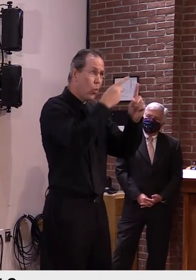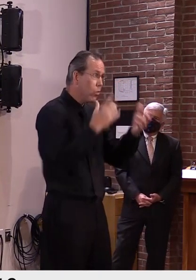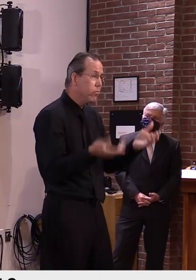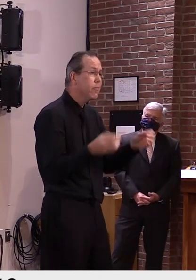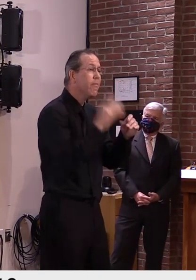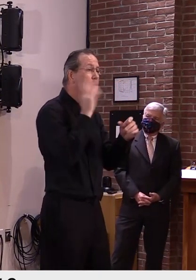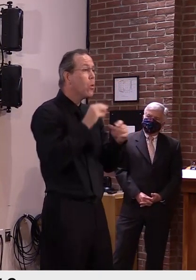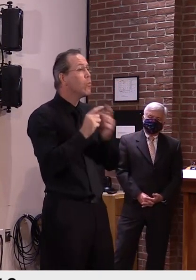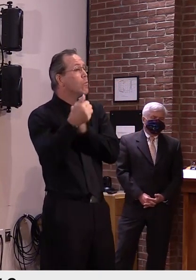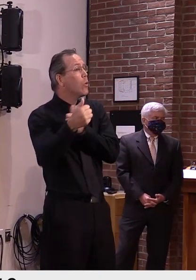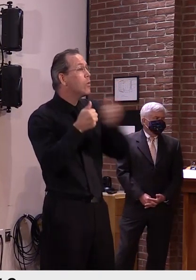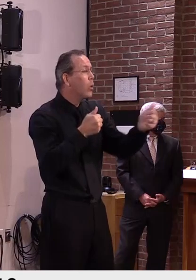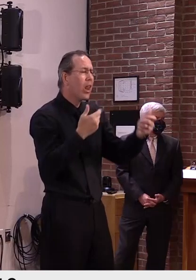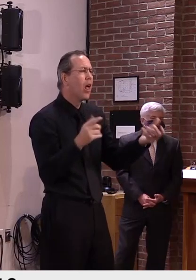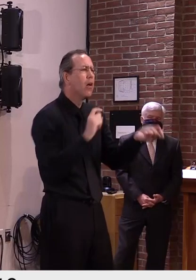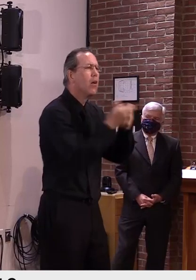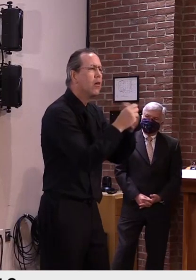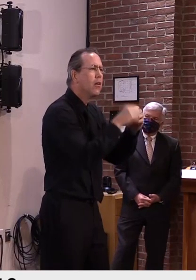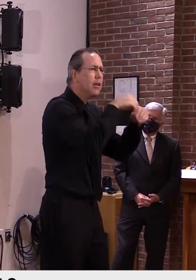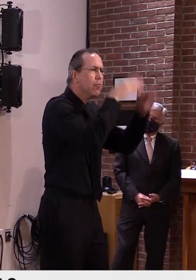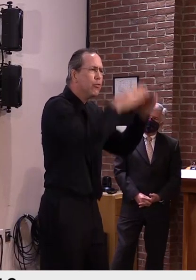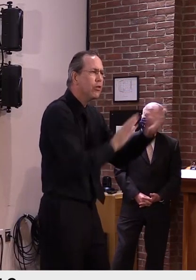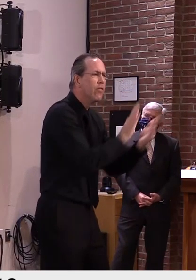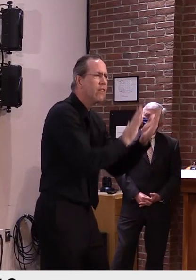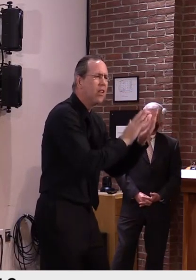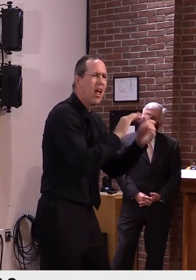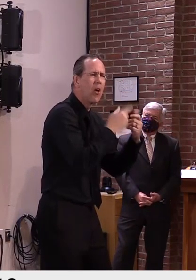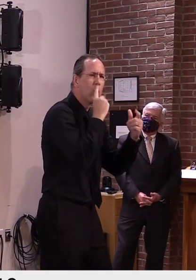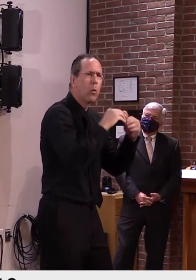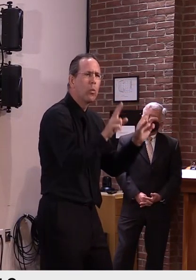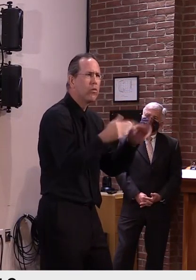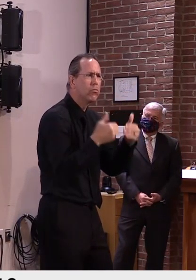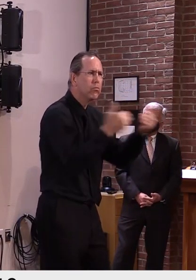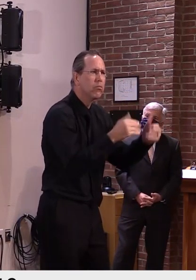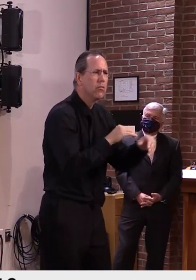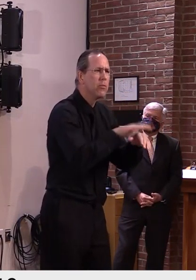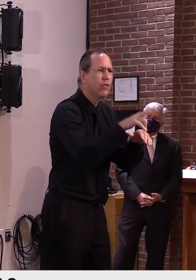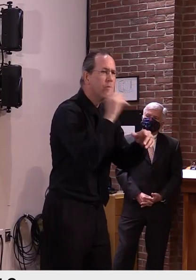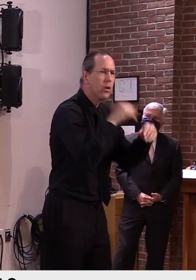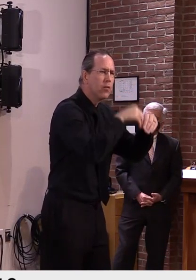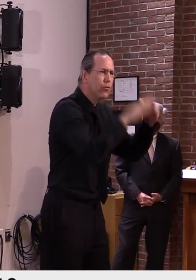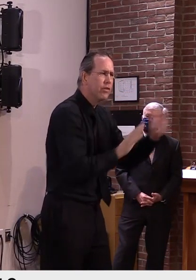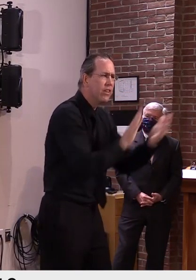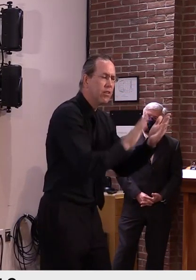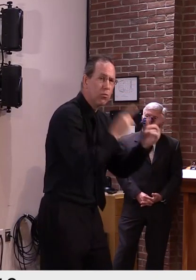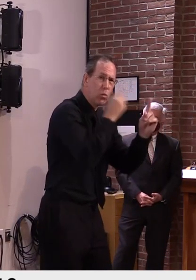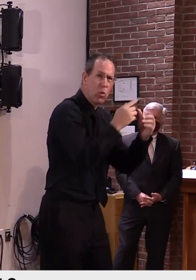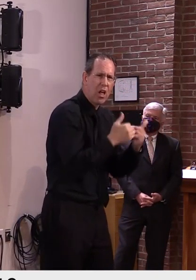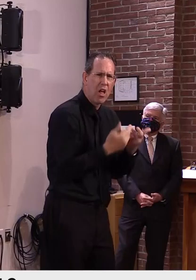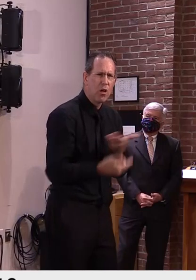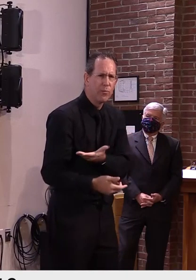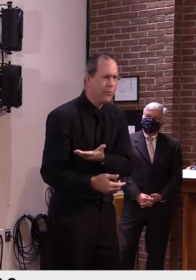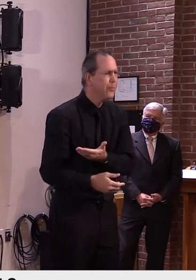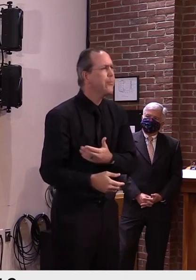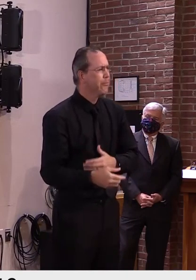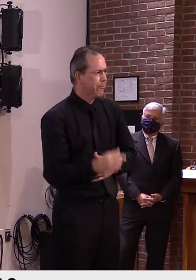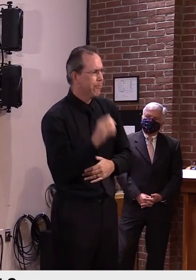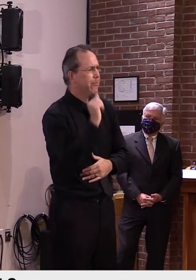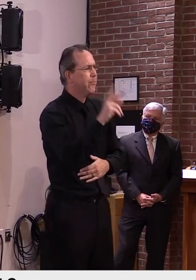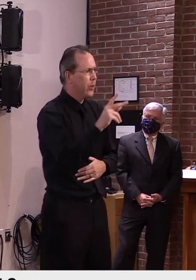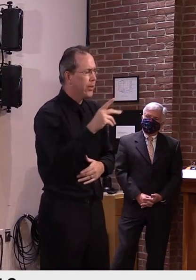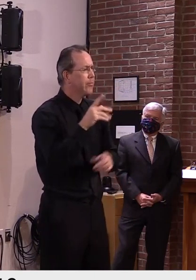and safe operations that is sort of a necessary precondition. So I know, speaking for all educators, they're very anxious to return to normal and to